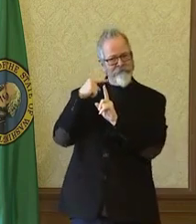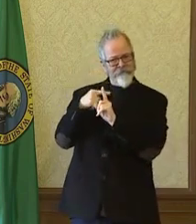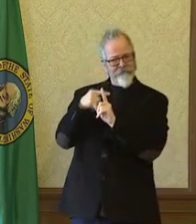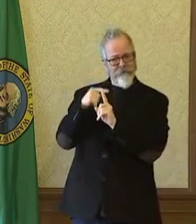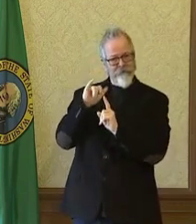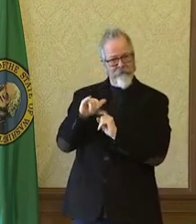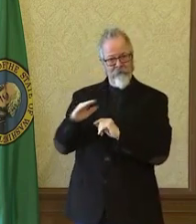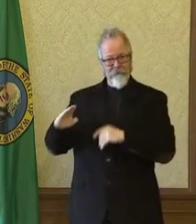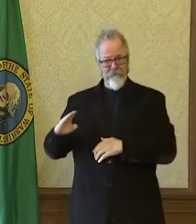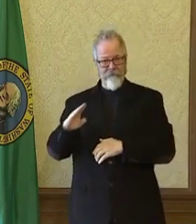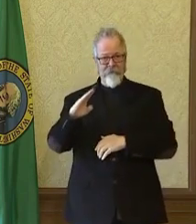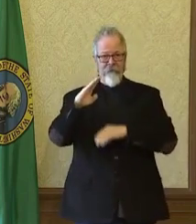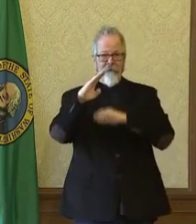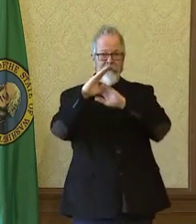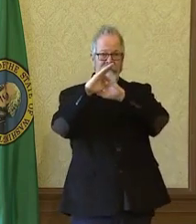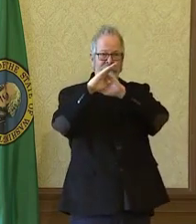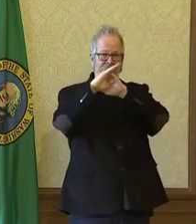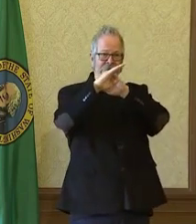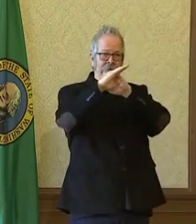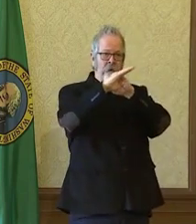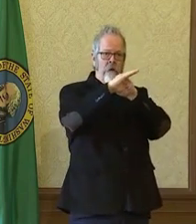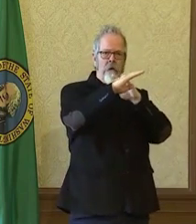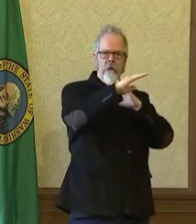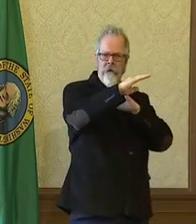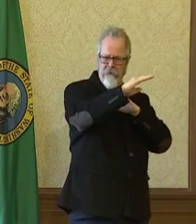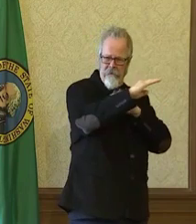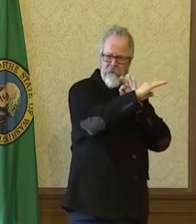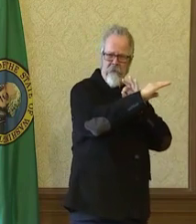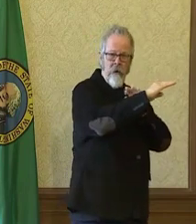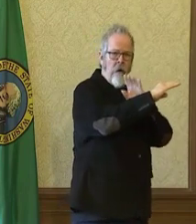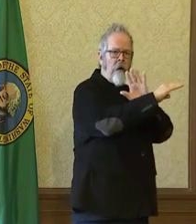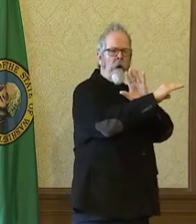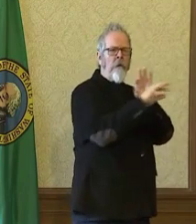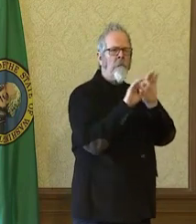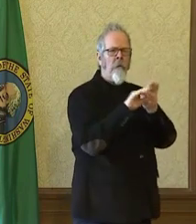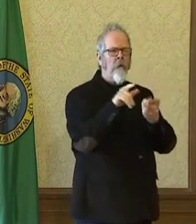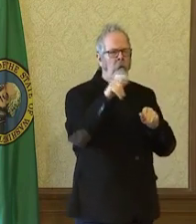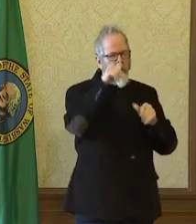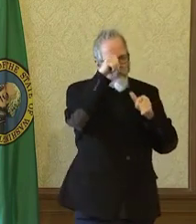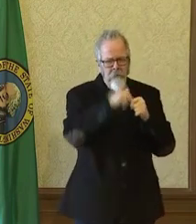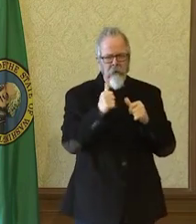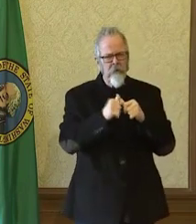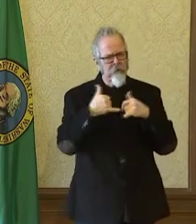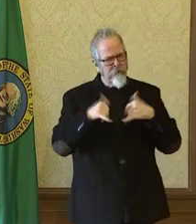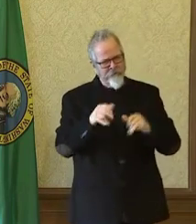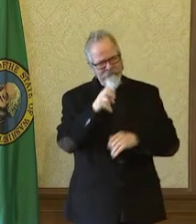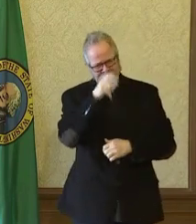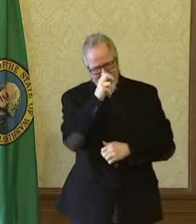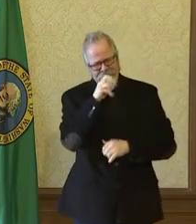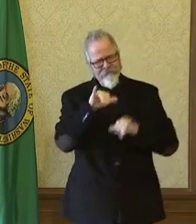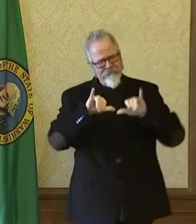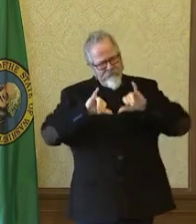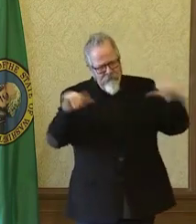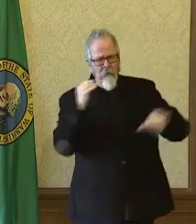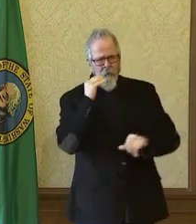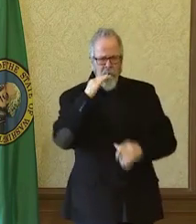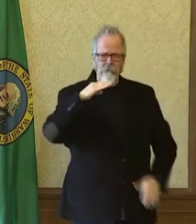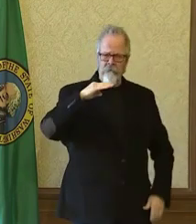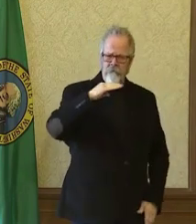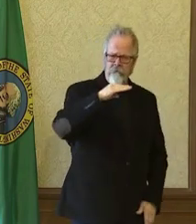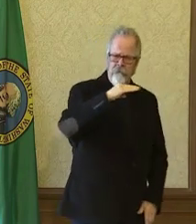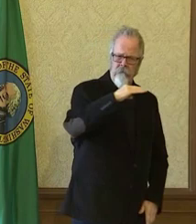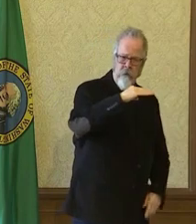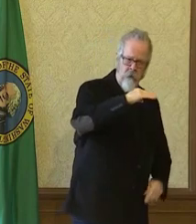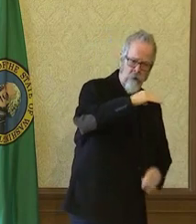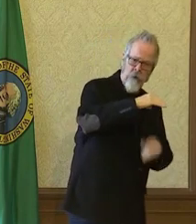this effort, now or in the future. By the way, I just saw on one of the television stations carrying this